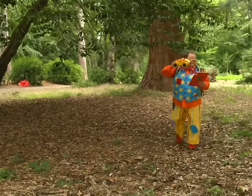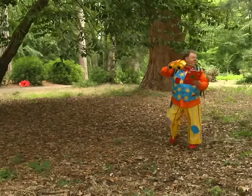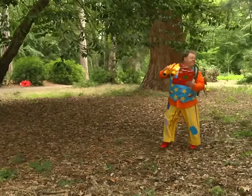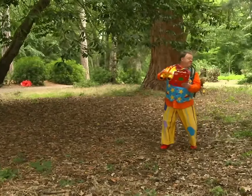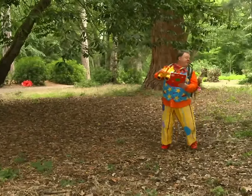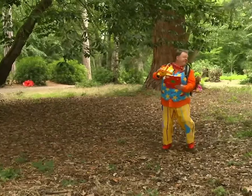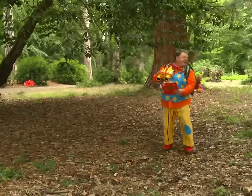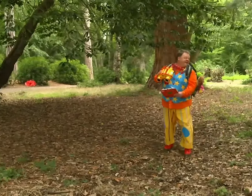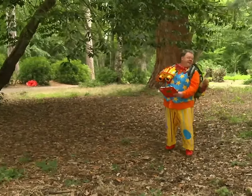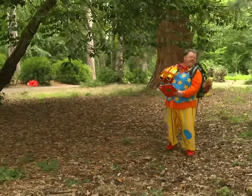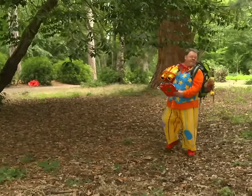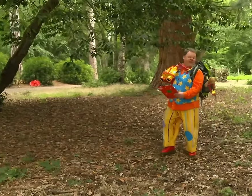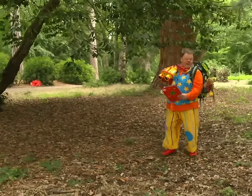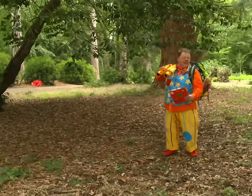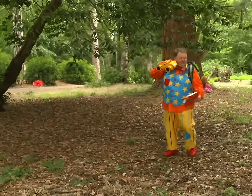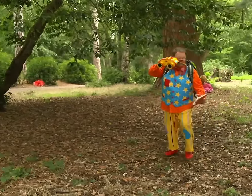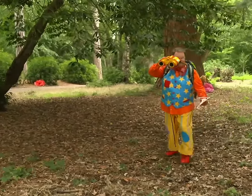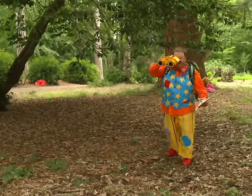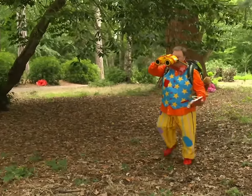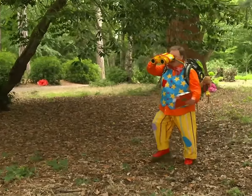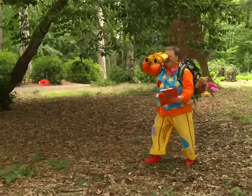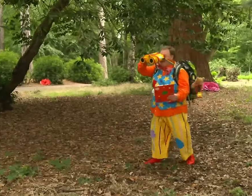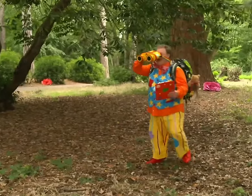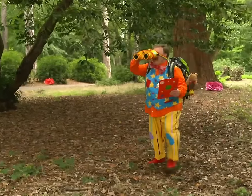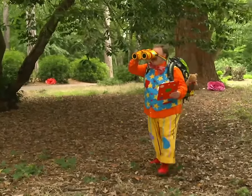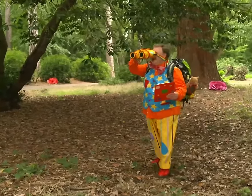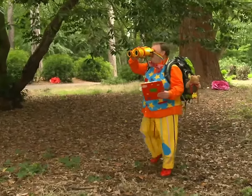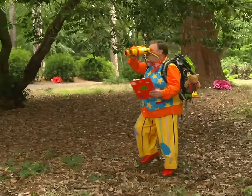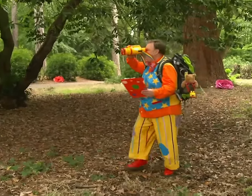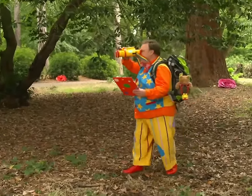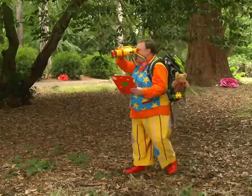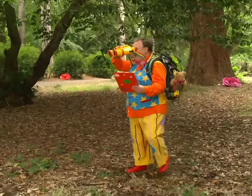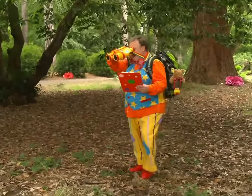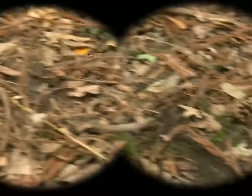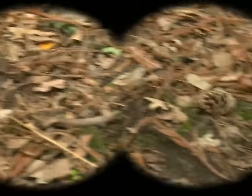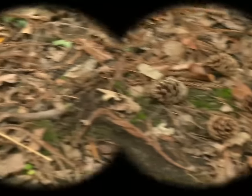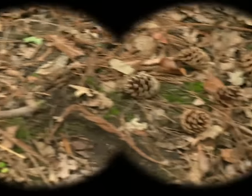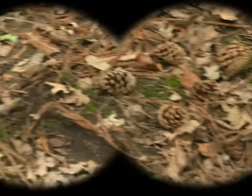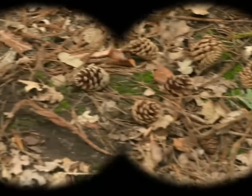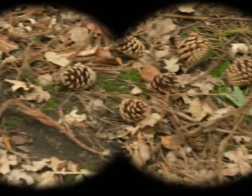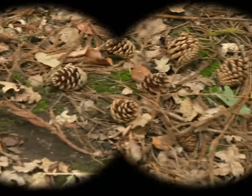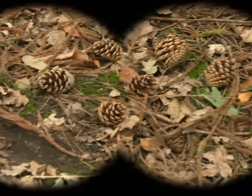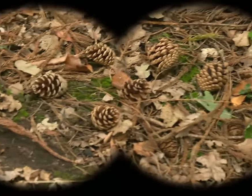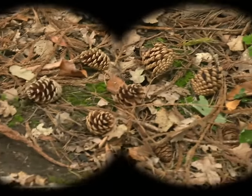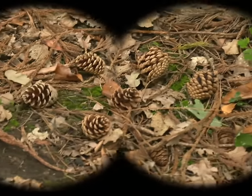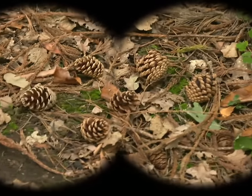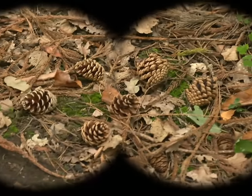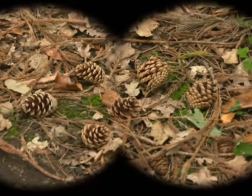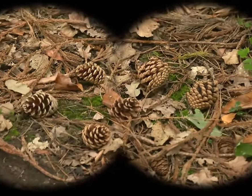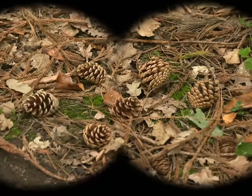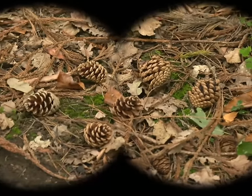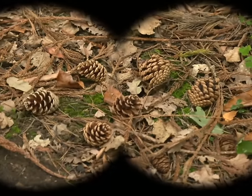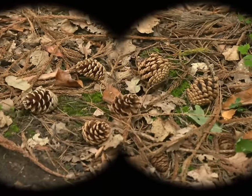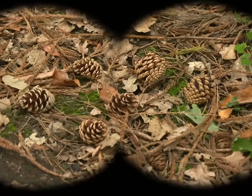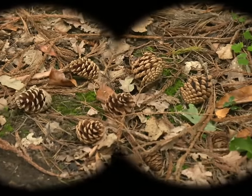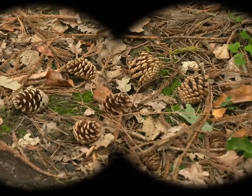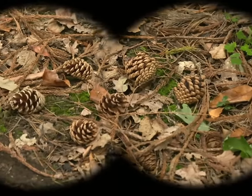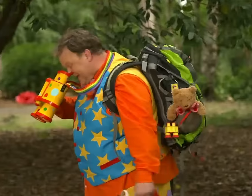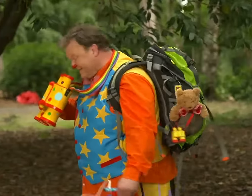Keep spotting, Tumble Ted. Right. Let's see now. Aha! I've spotted something! It's